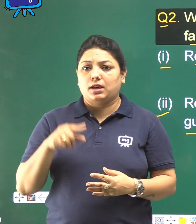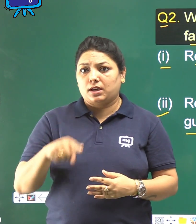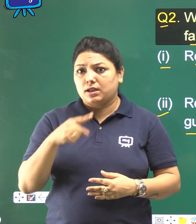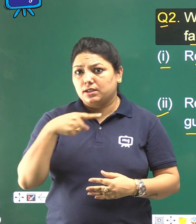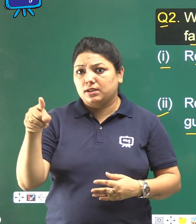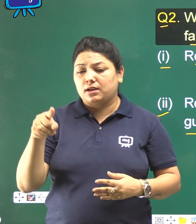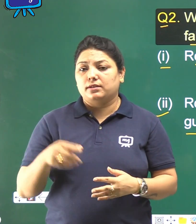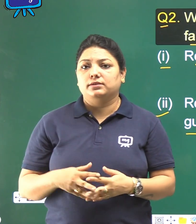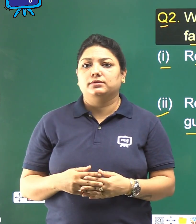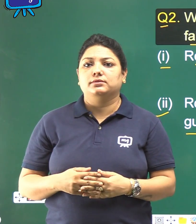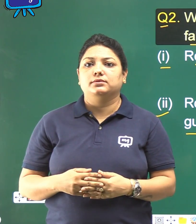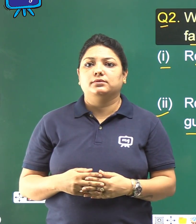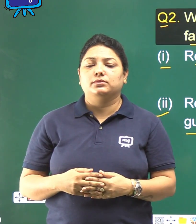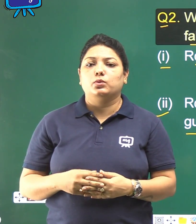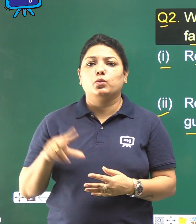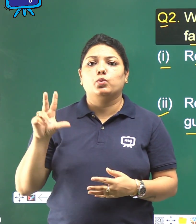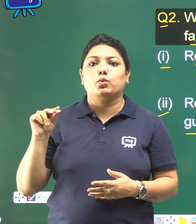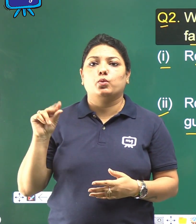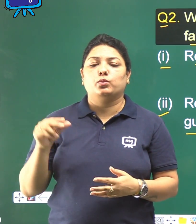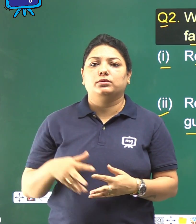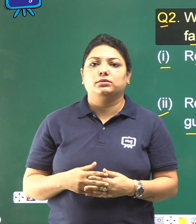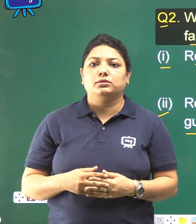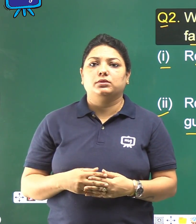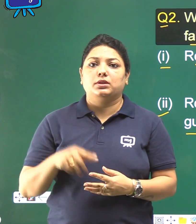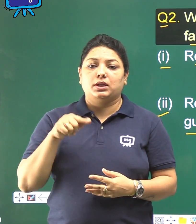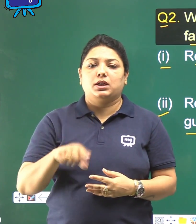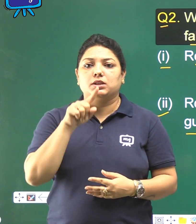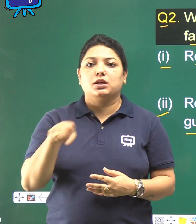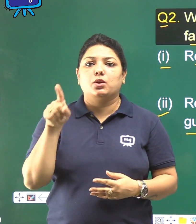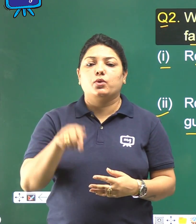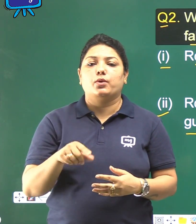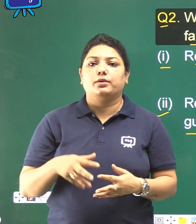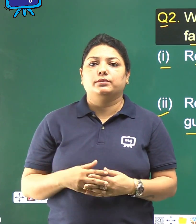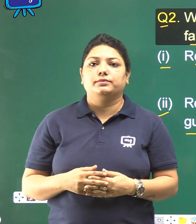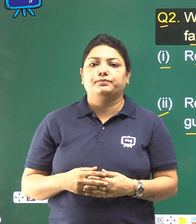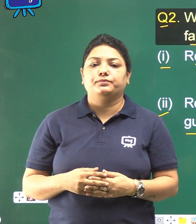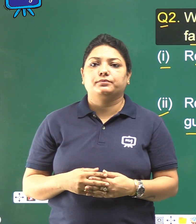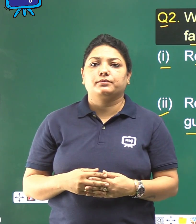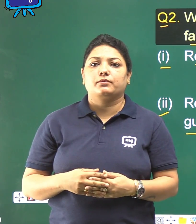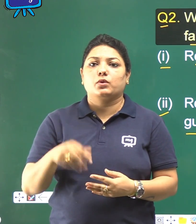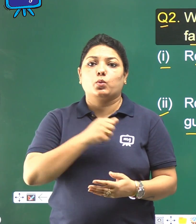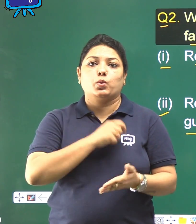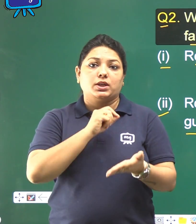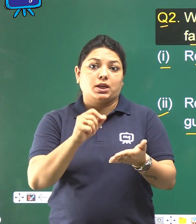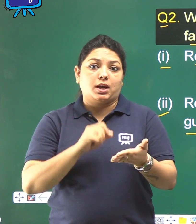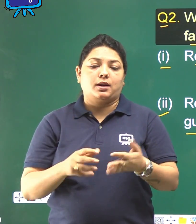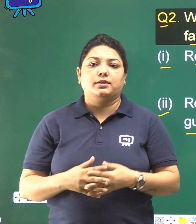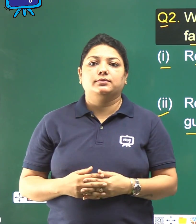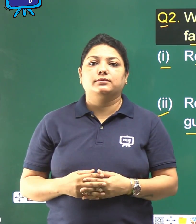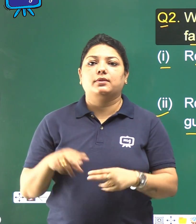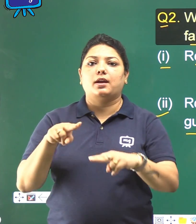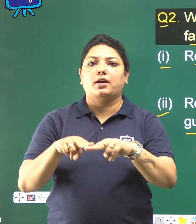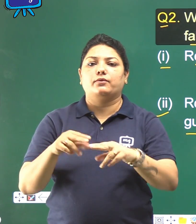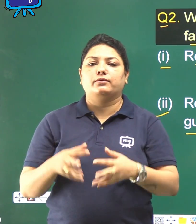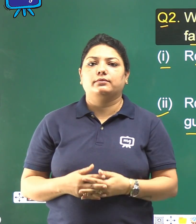Is it correct? No, it's wrong. So we shall write